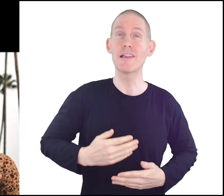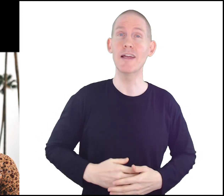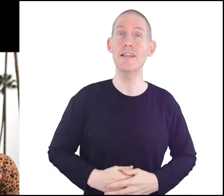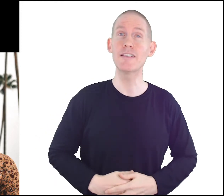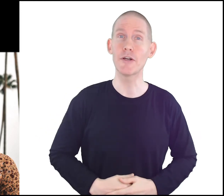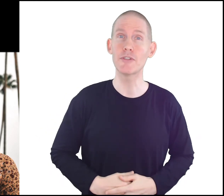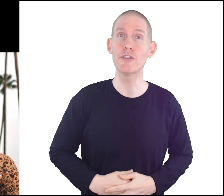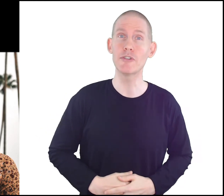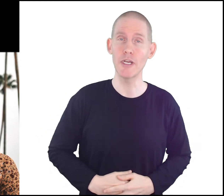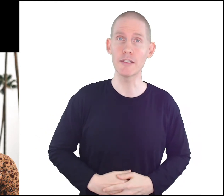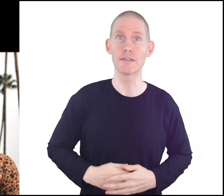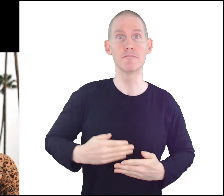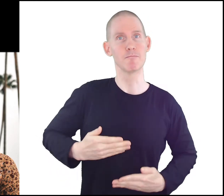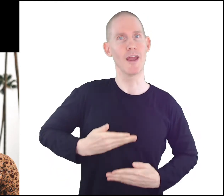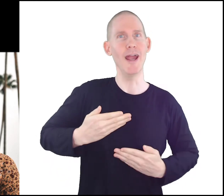lightly touching your chest. Happy.